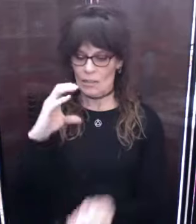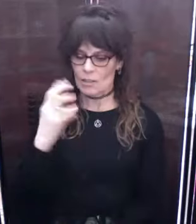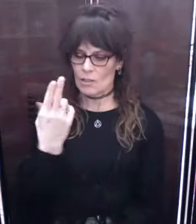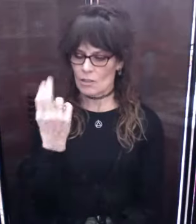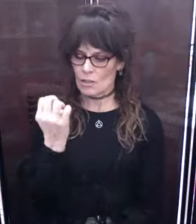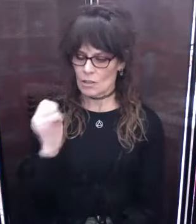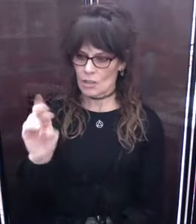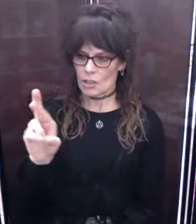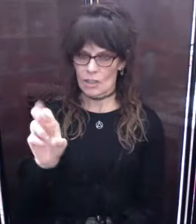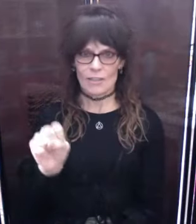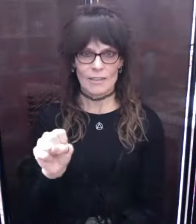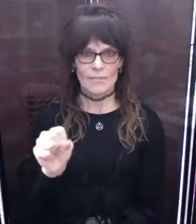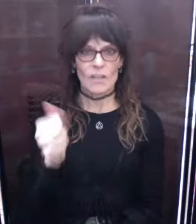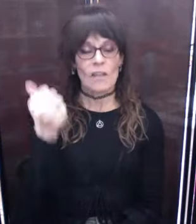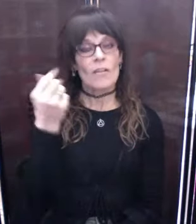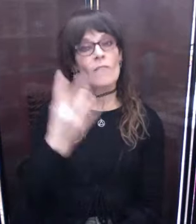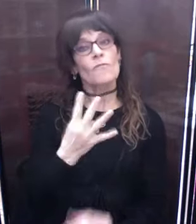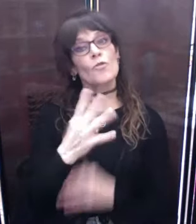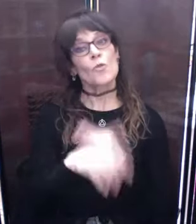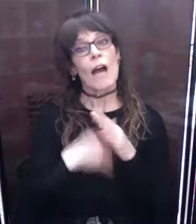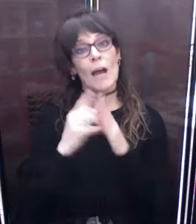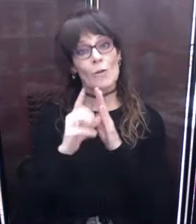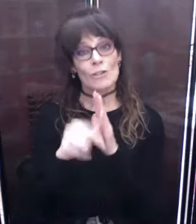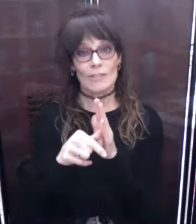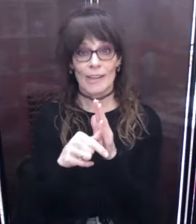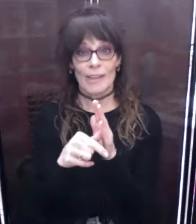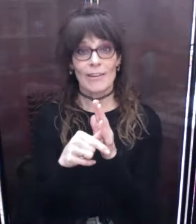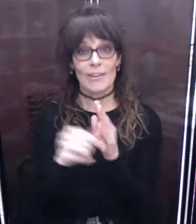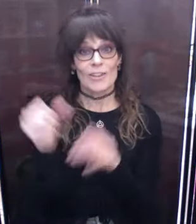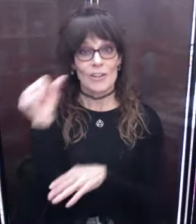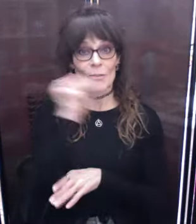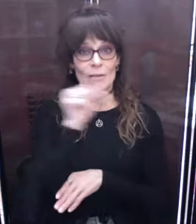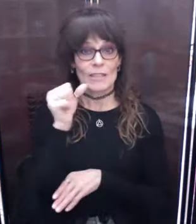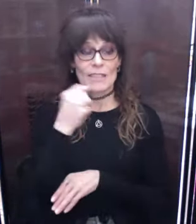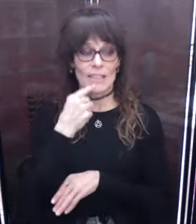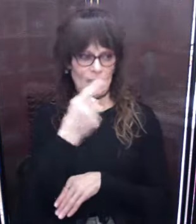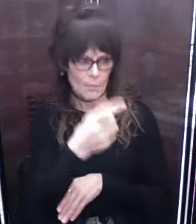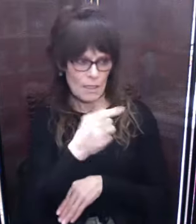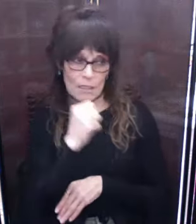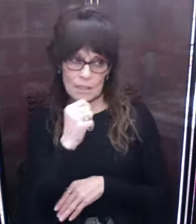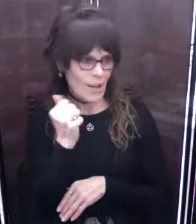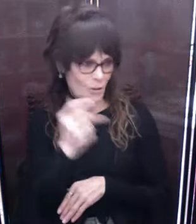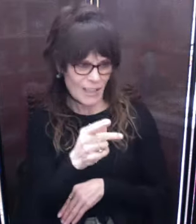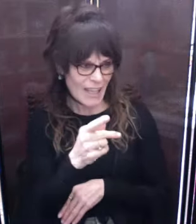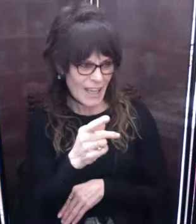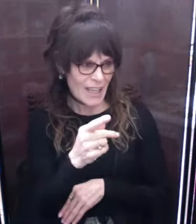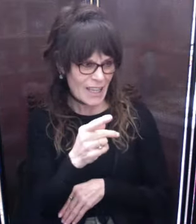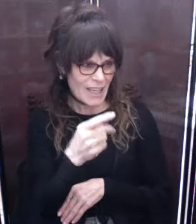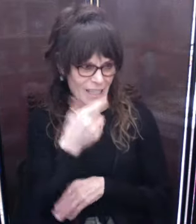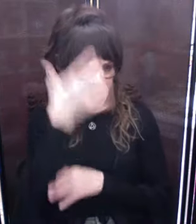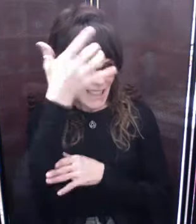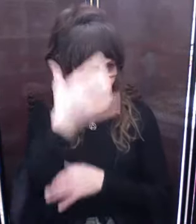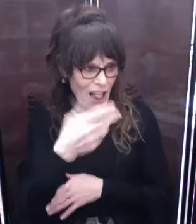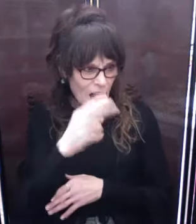A couple hours later, as the bartender's telling me that it's not okay to yell Norm every time somebody slightly overweight walks in the front